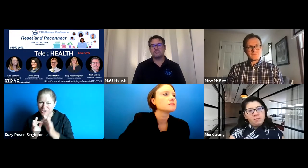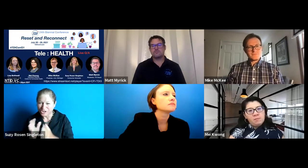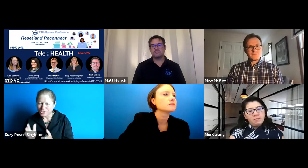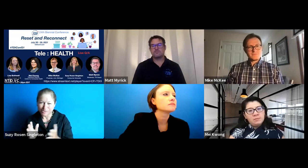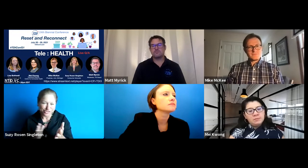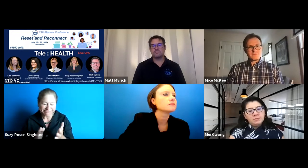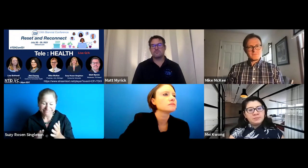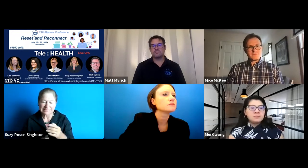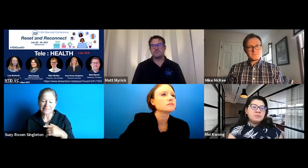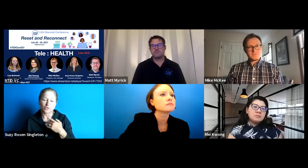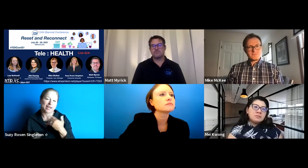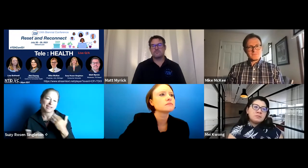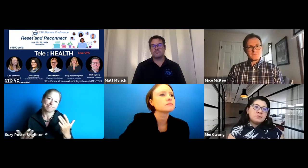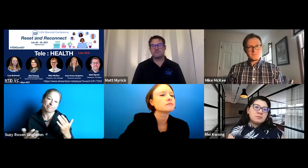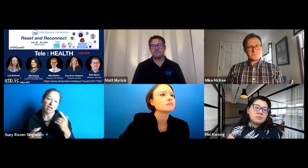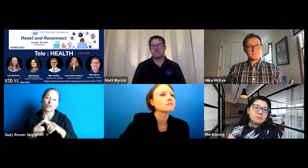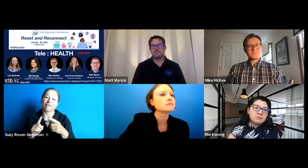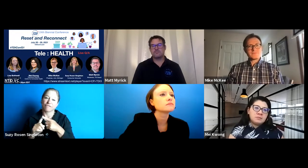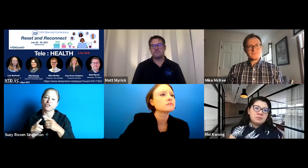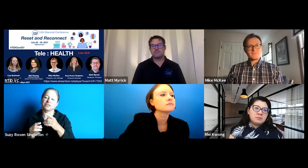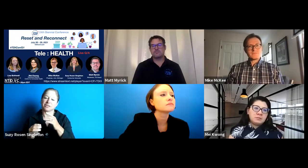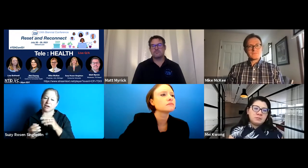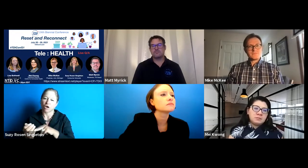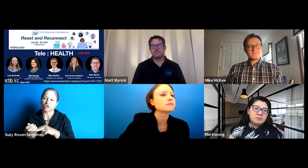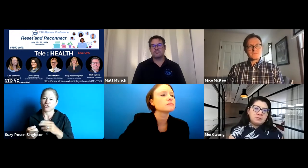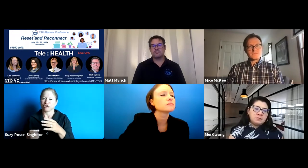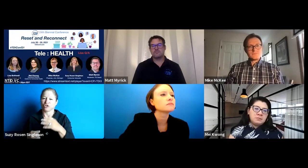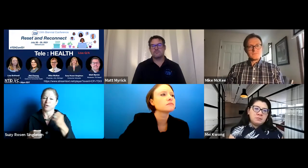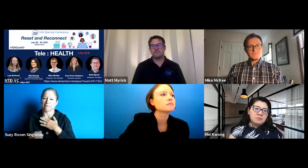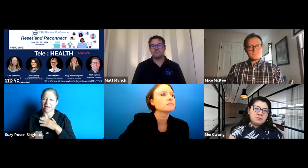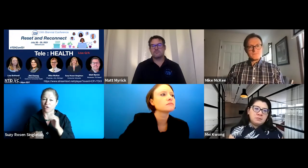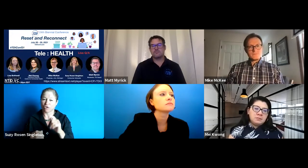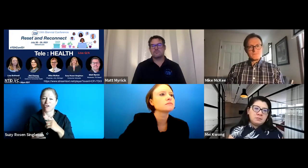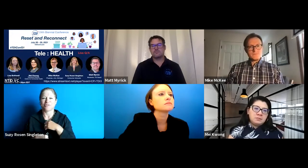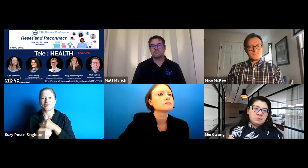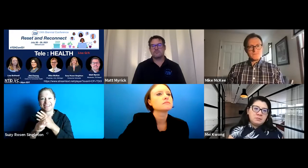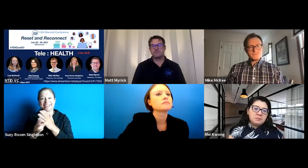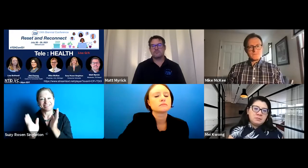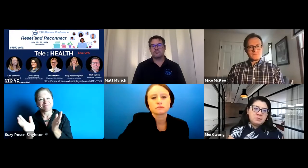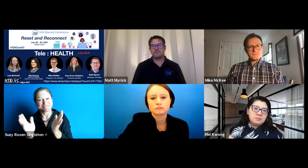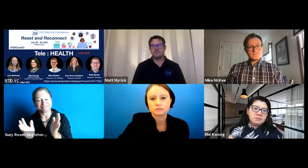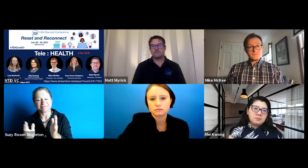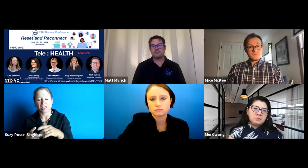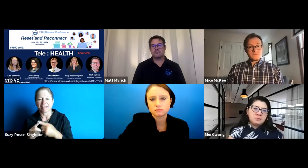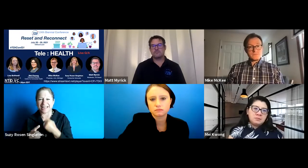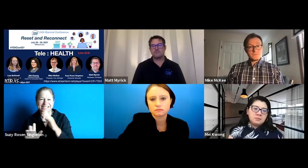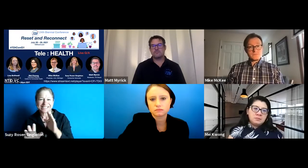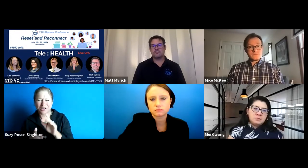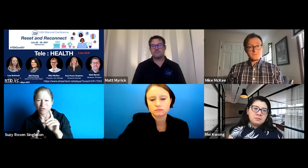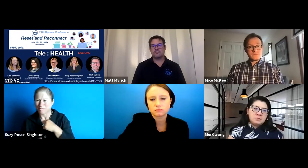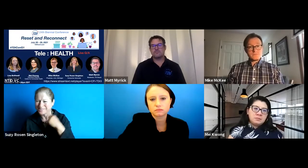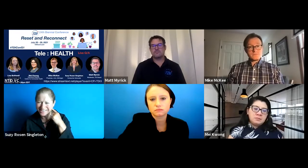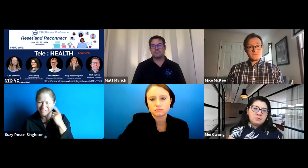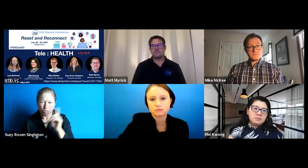attendant in there, and I was still on the lookout for a place where I could request an interpreter. And then eventually my call was taken by the first